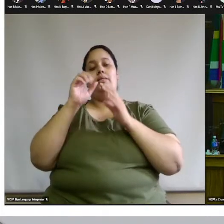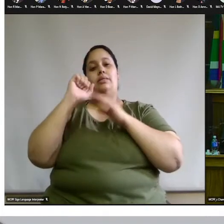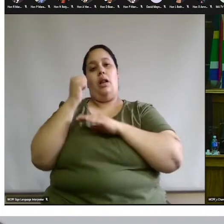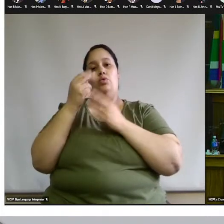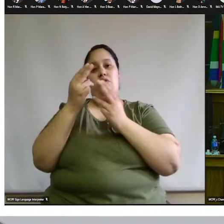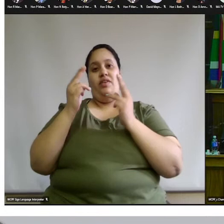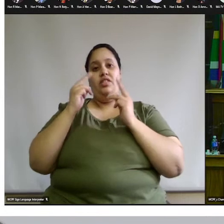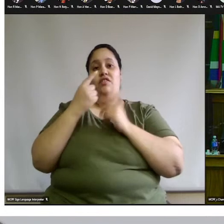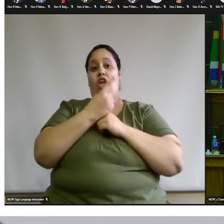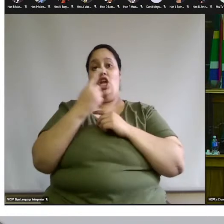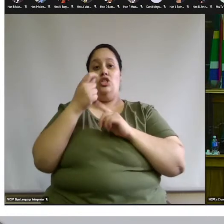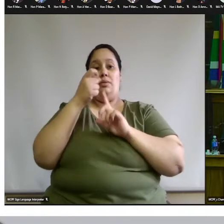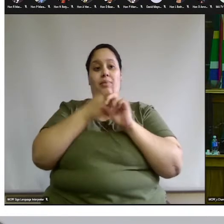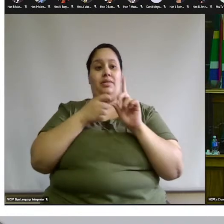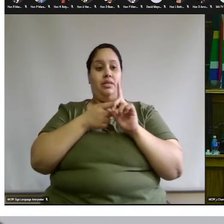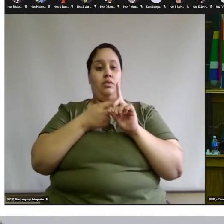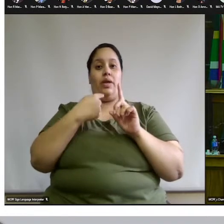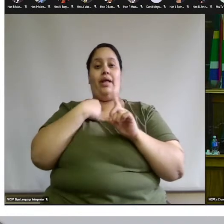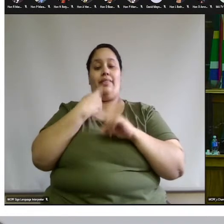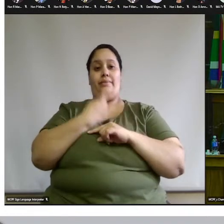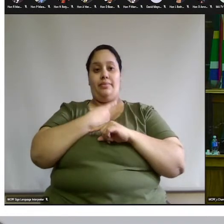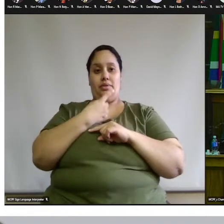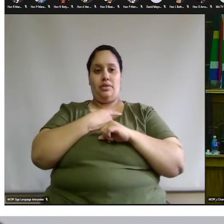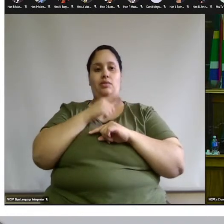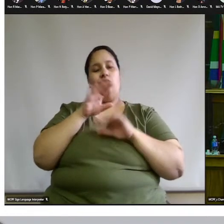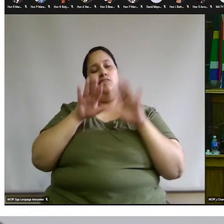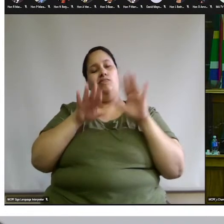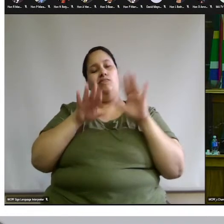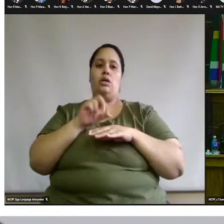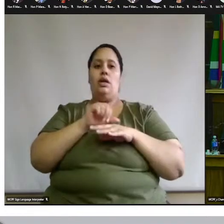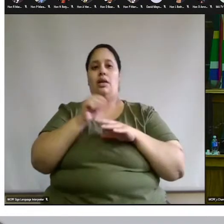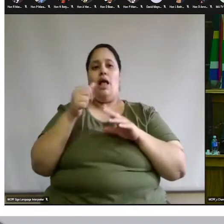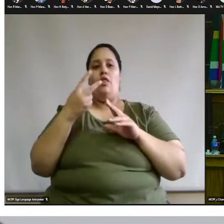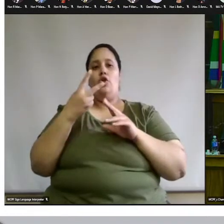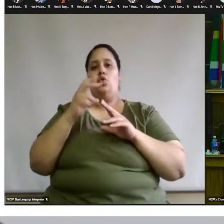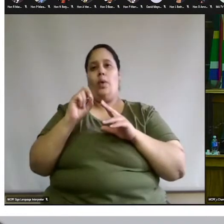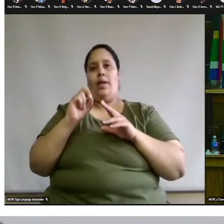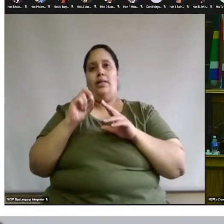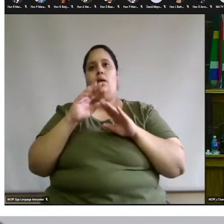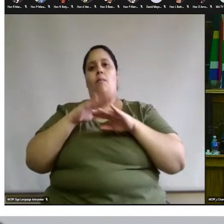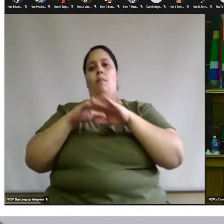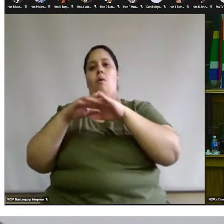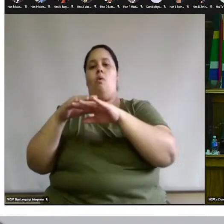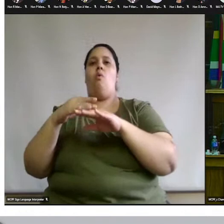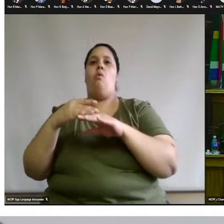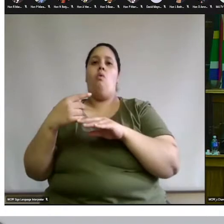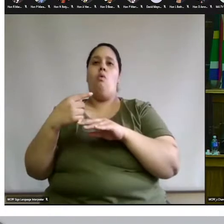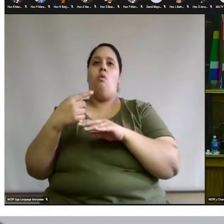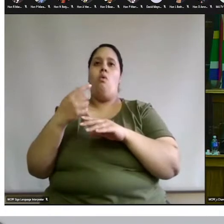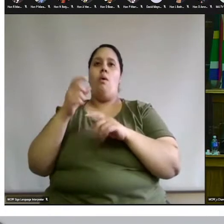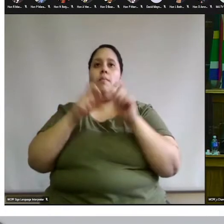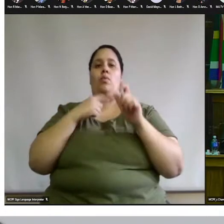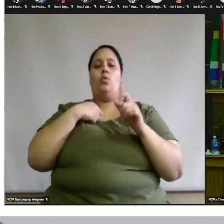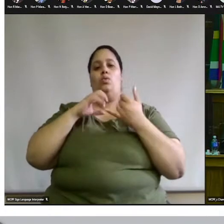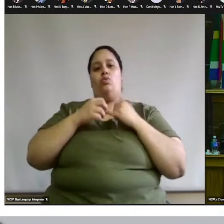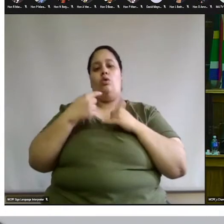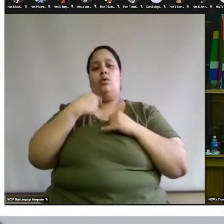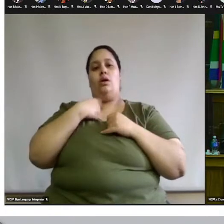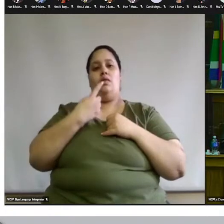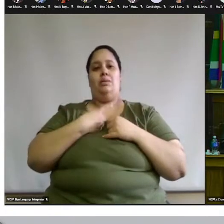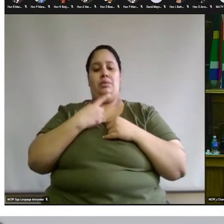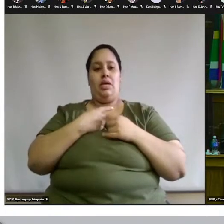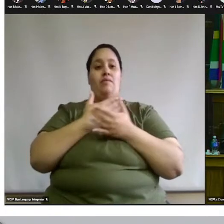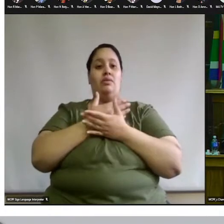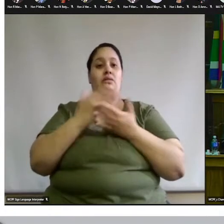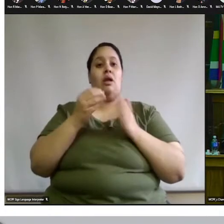death, there are estimated to be at least another 20 suicide attempts. Some students show that as